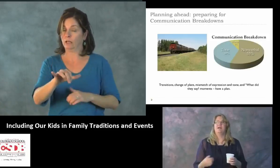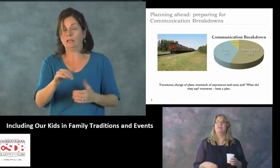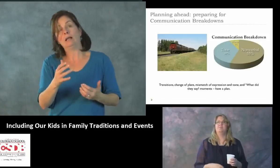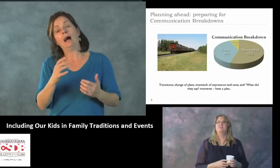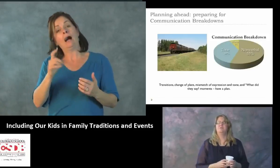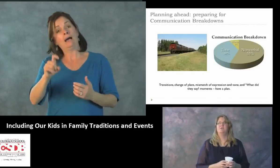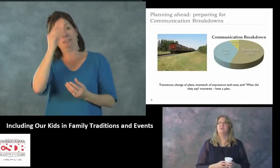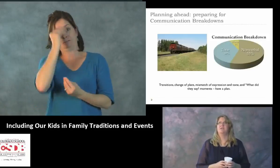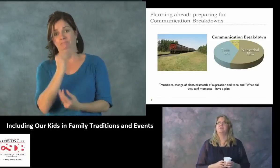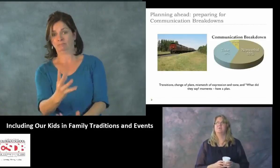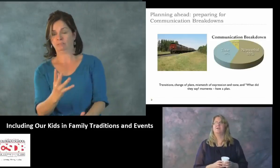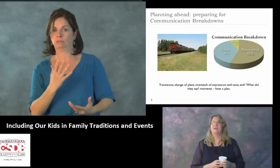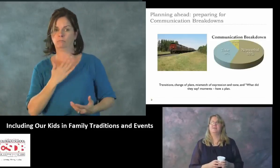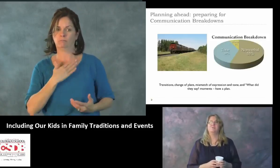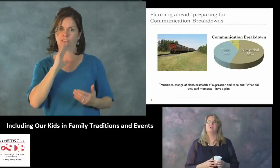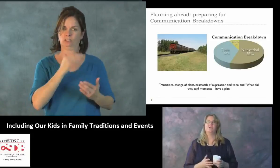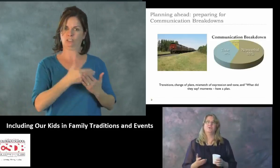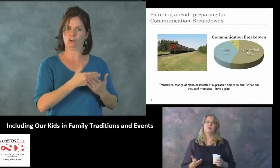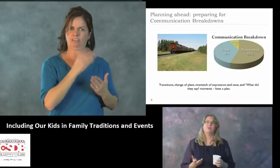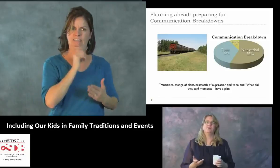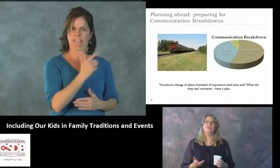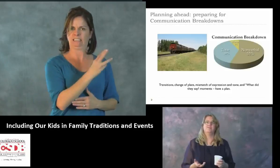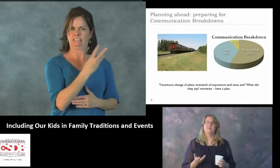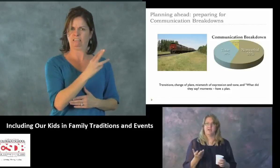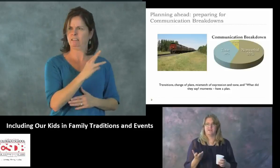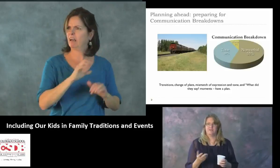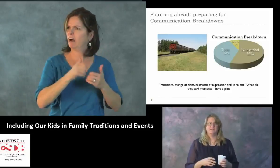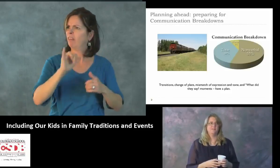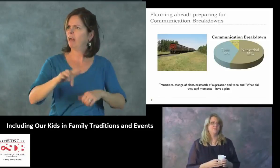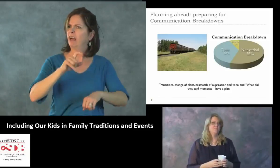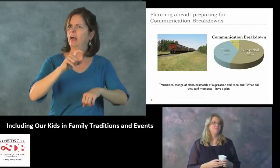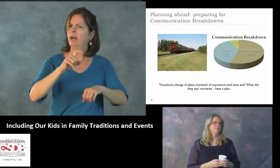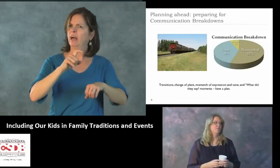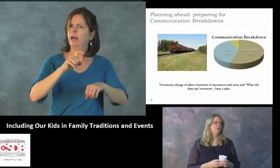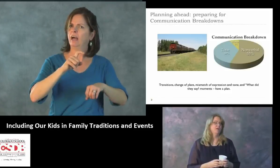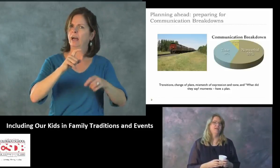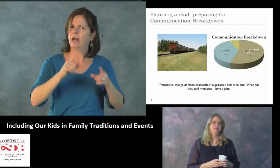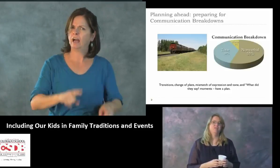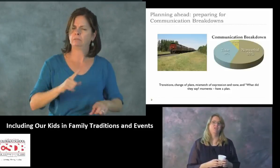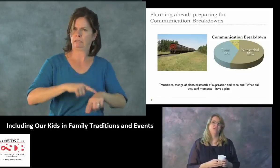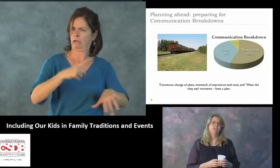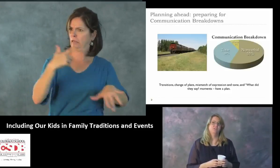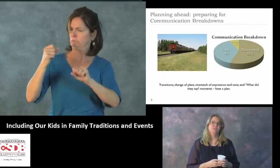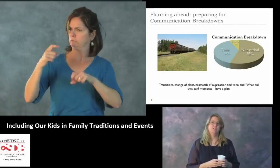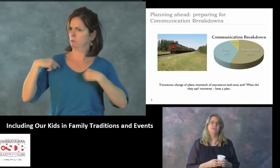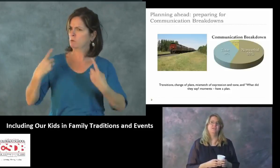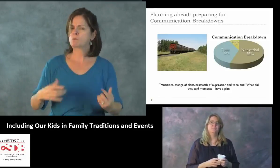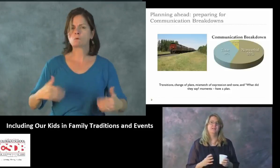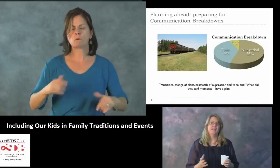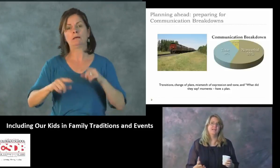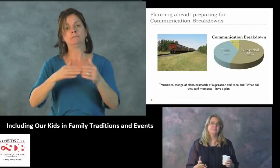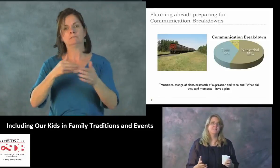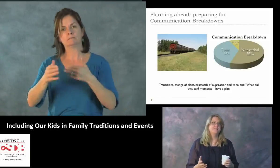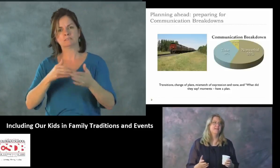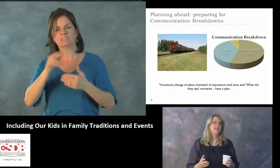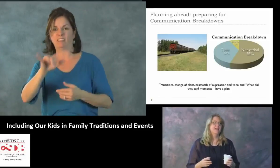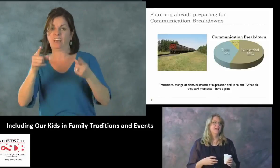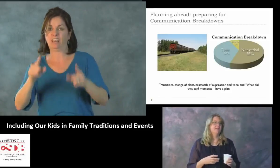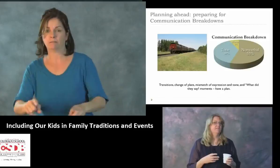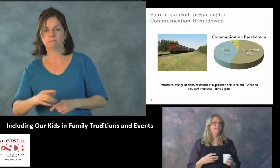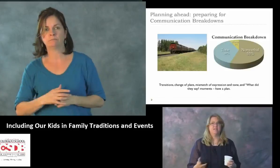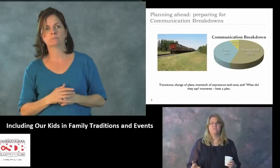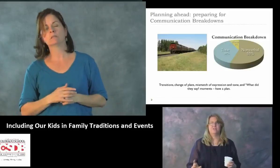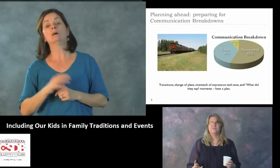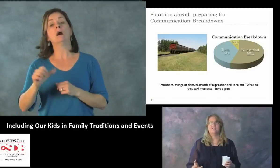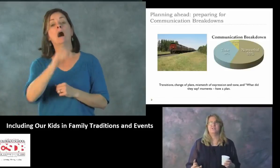other times communication breakdowns would occur is, as I discussed before, any change in plans,